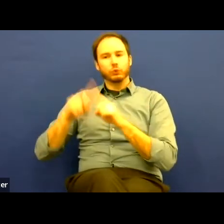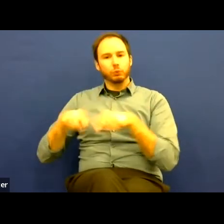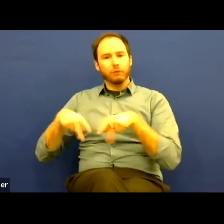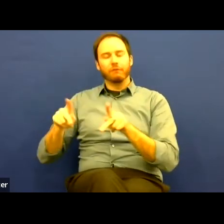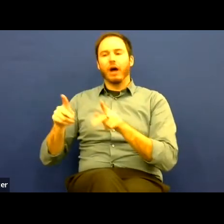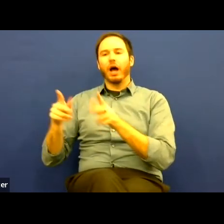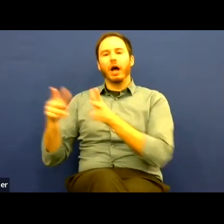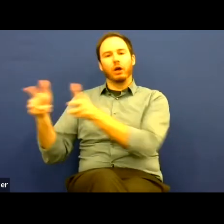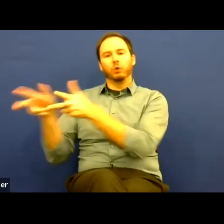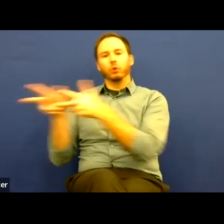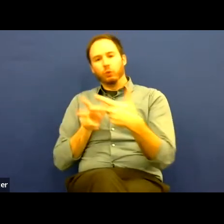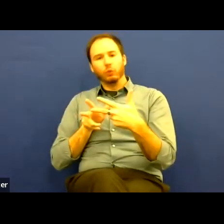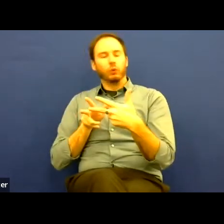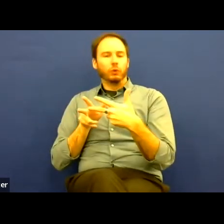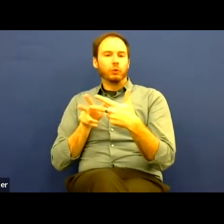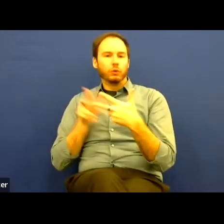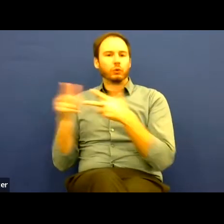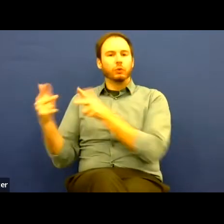Road. So